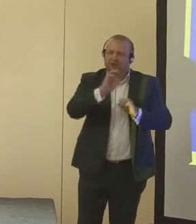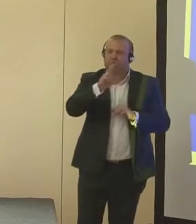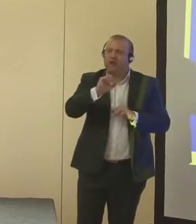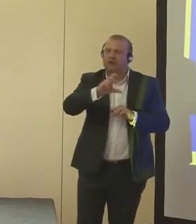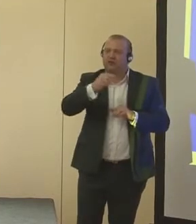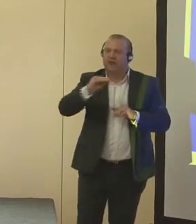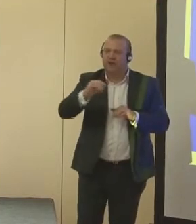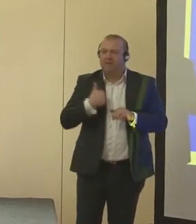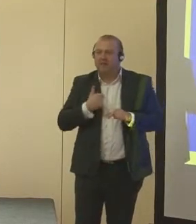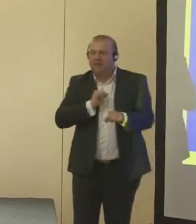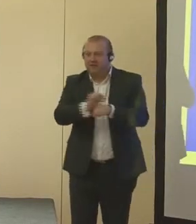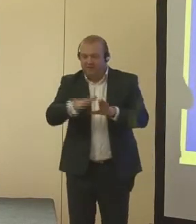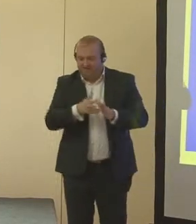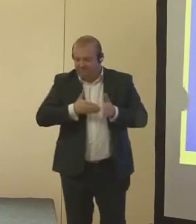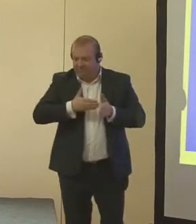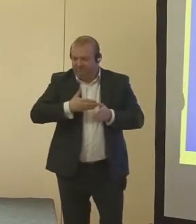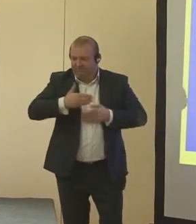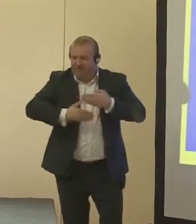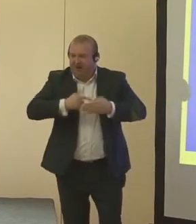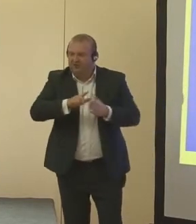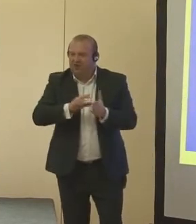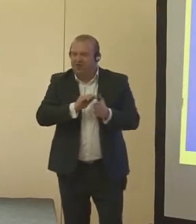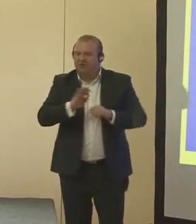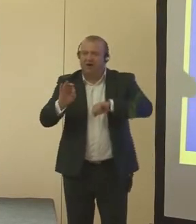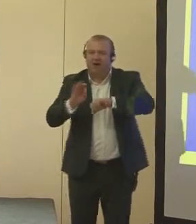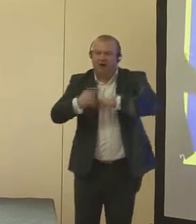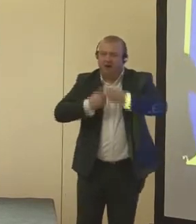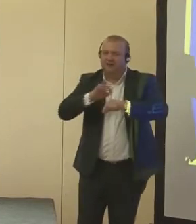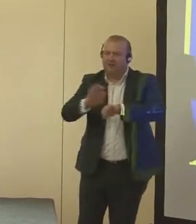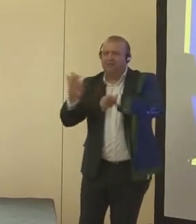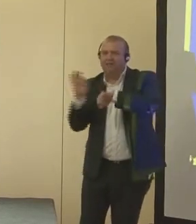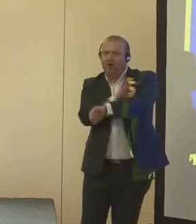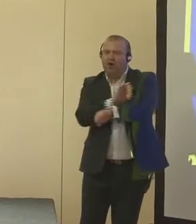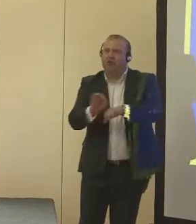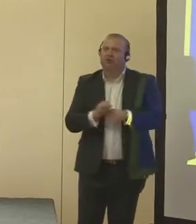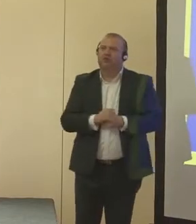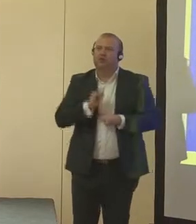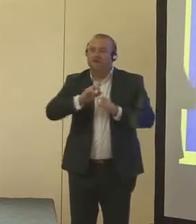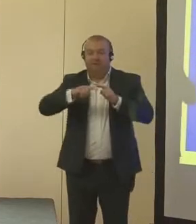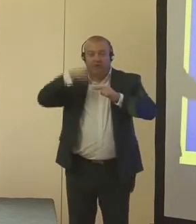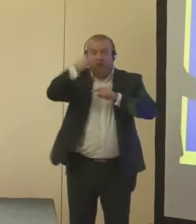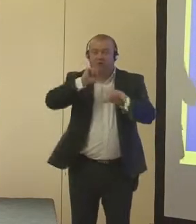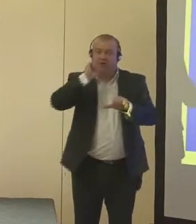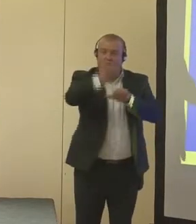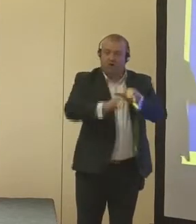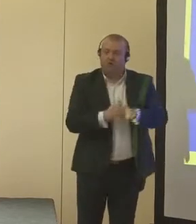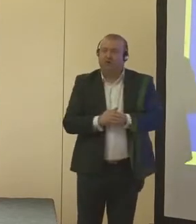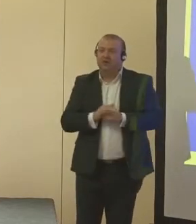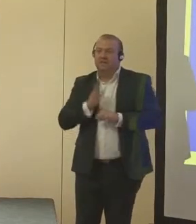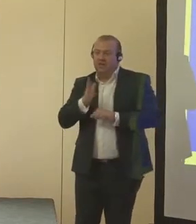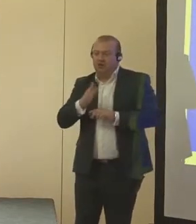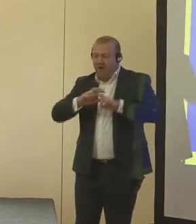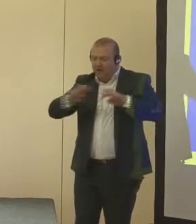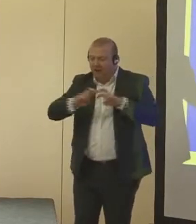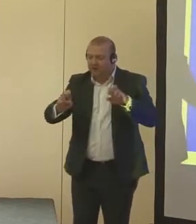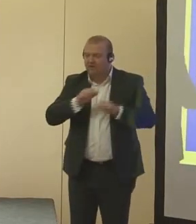the next year is our implementation phase. So this is where we will be looking at our outputs and how they are